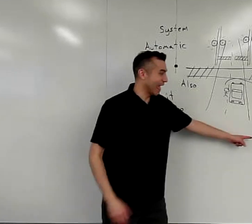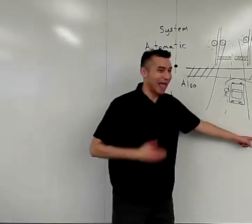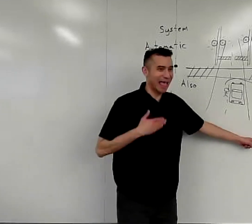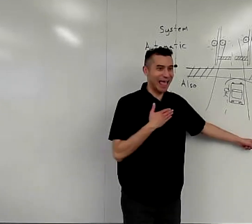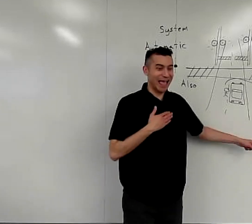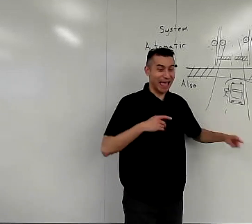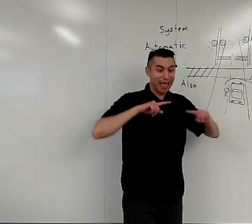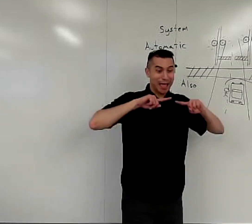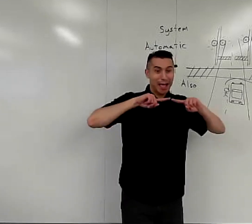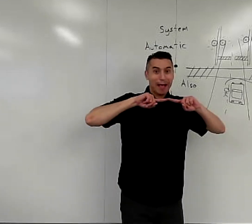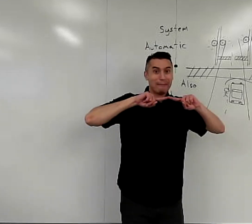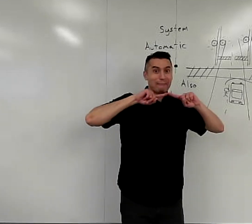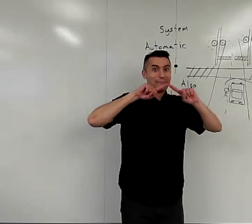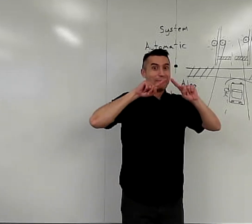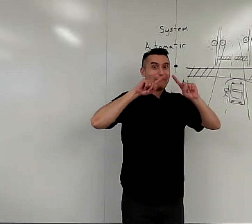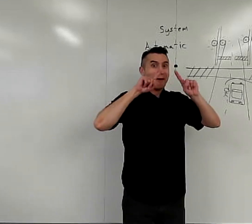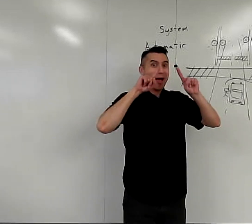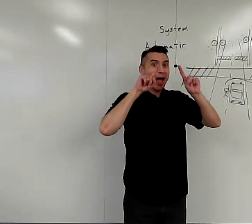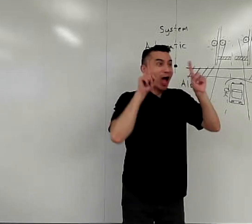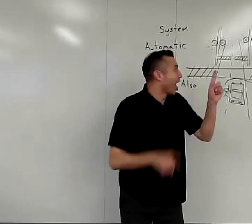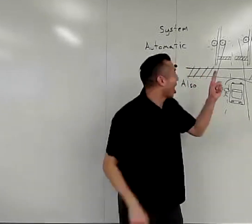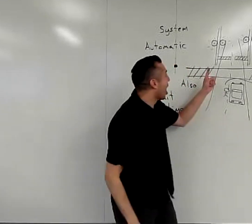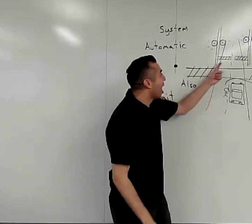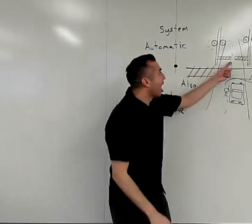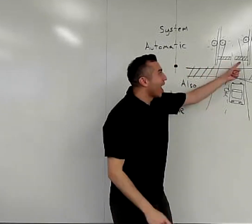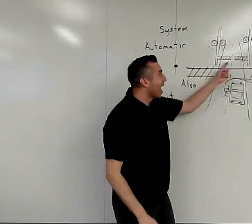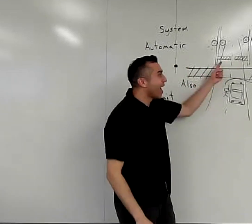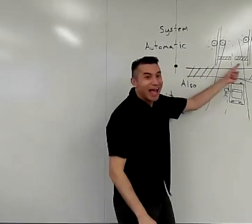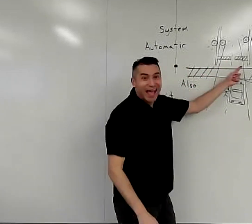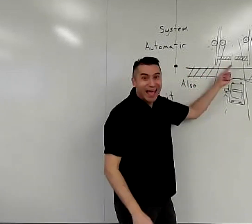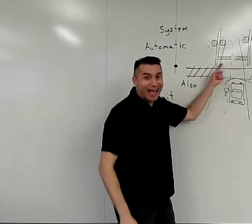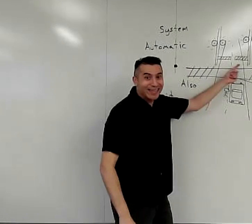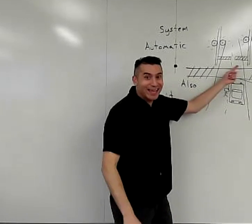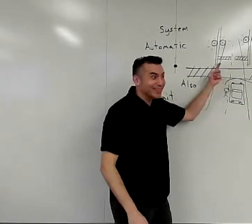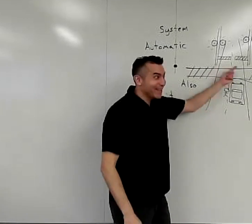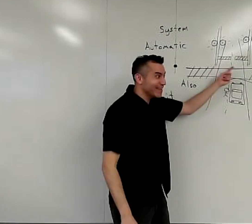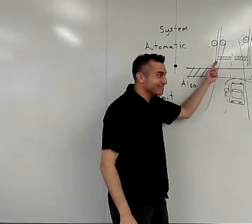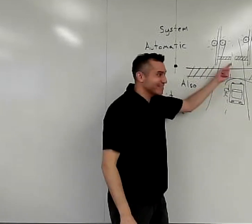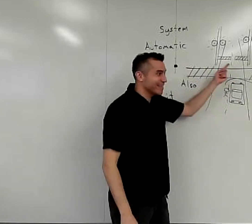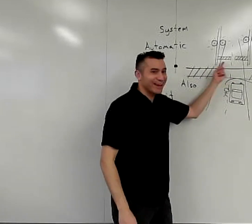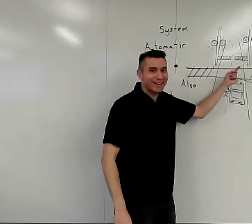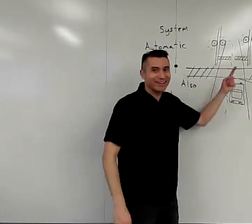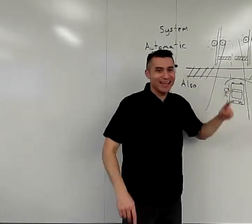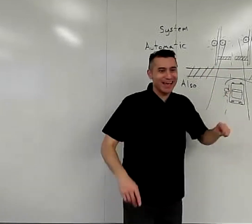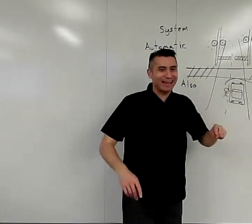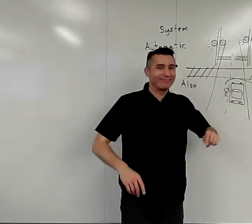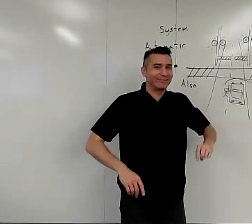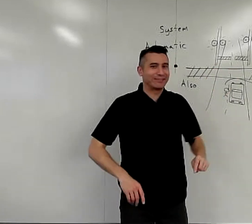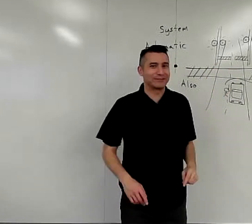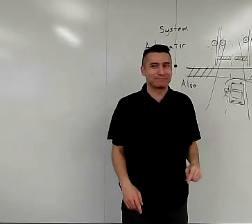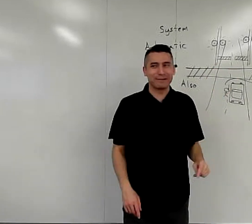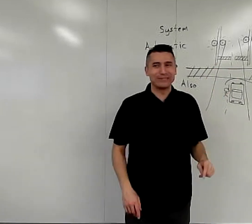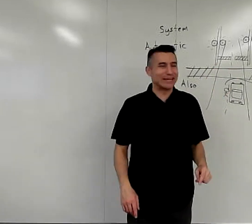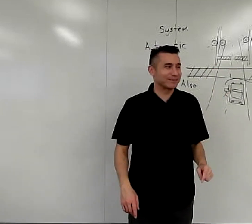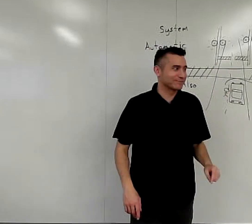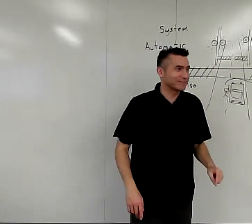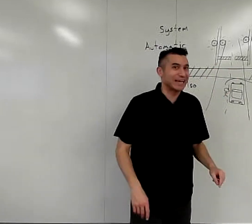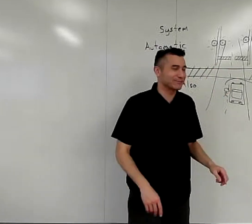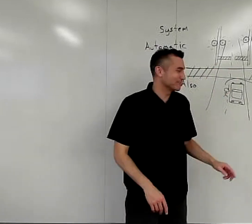but, because but kind of moves like how those lights move. Yeah, the gates there. Yeah, I don't know. There's probably a technical